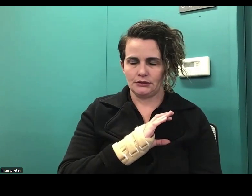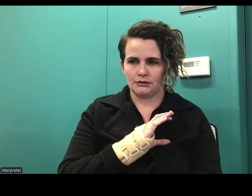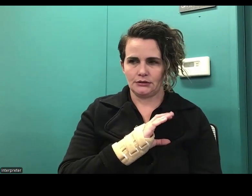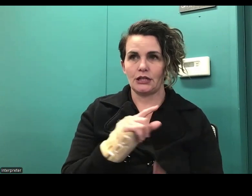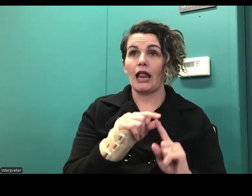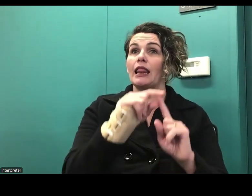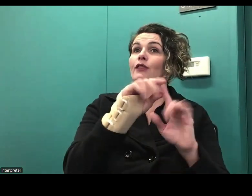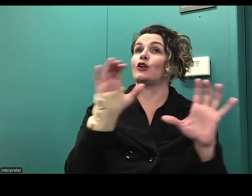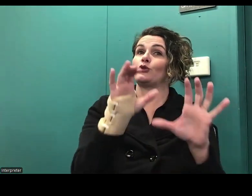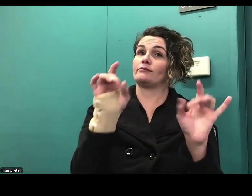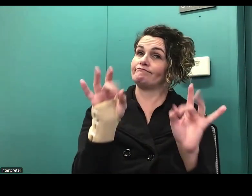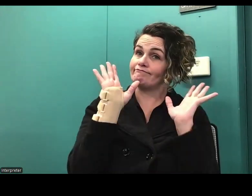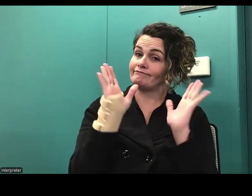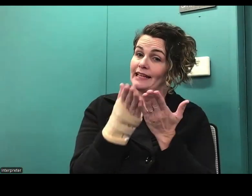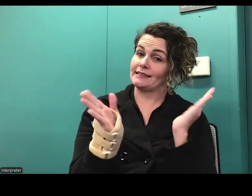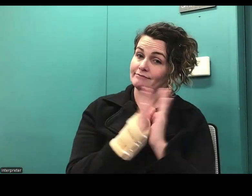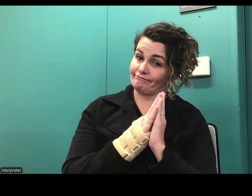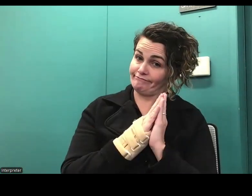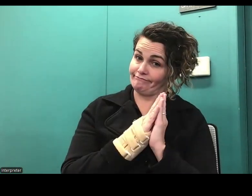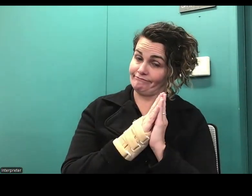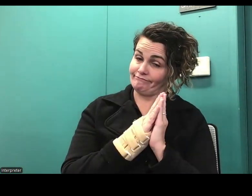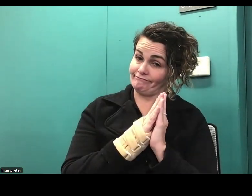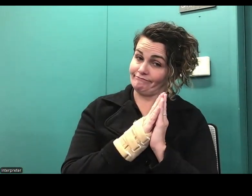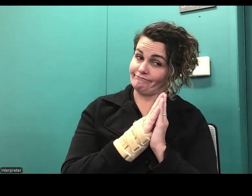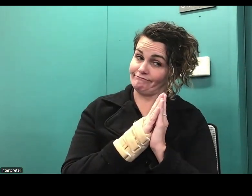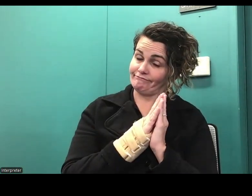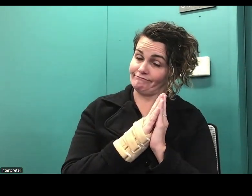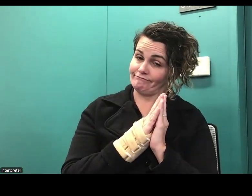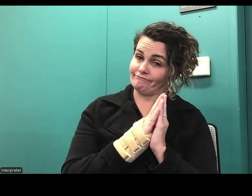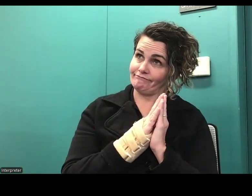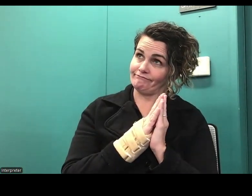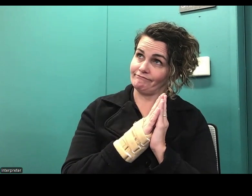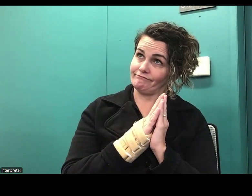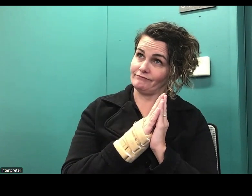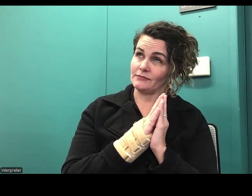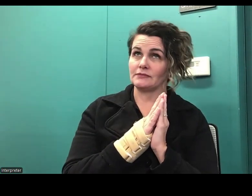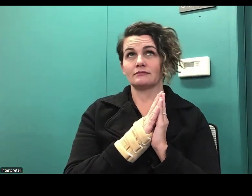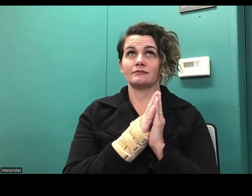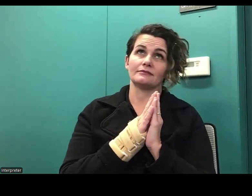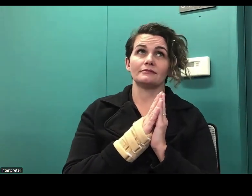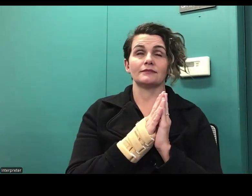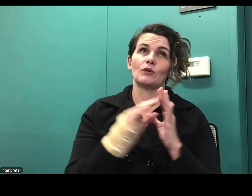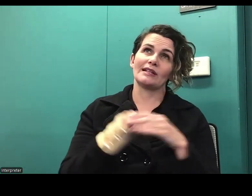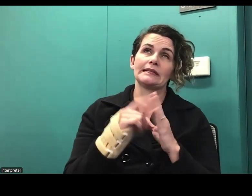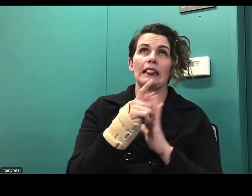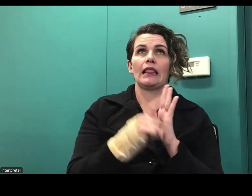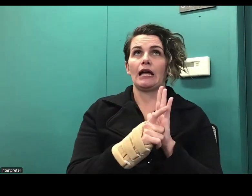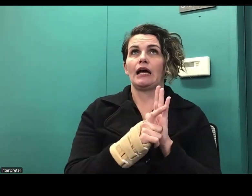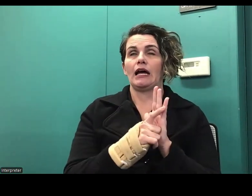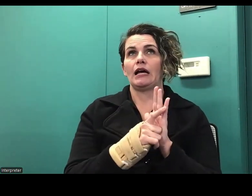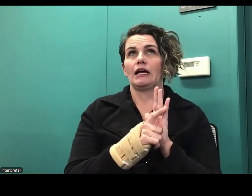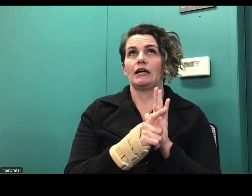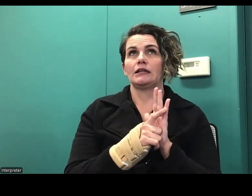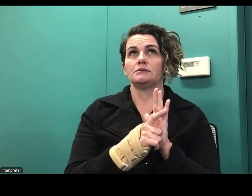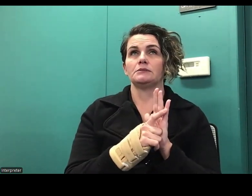Unless they're doing naughty things, which I've seen, well, that's subjective. It's in the law of what naughty things are.